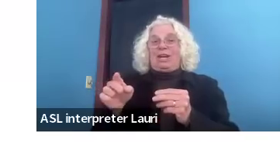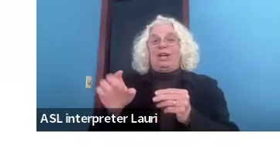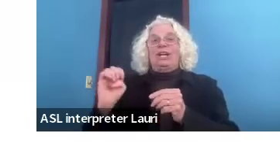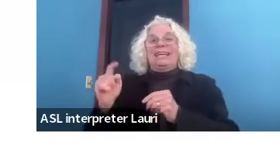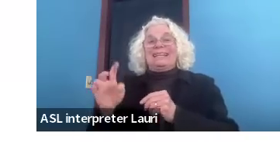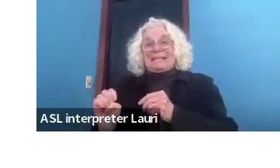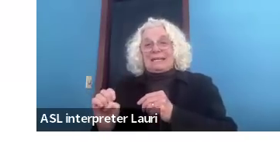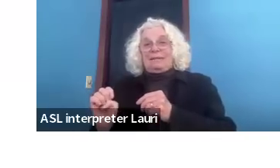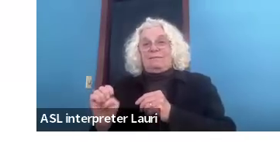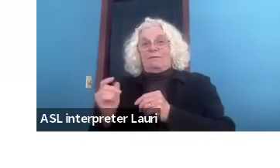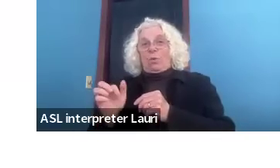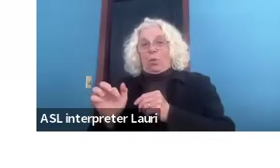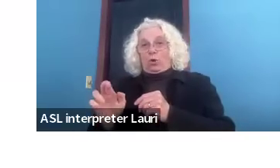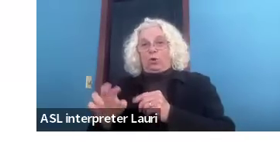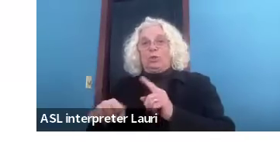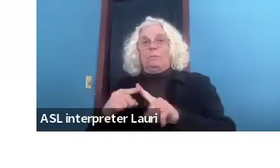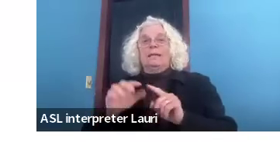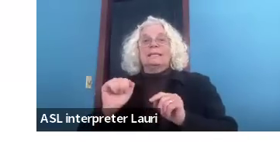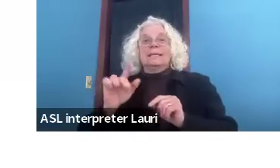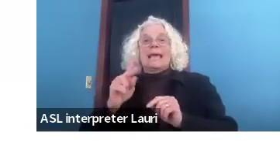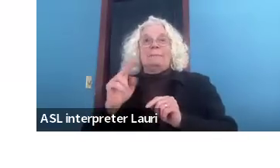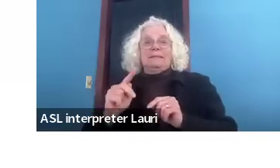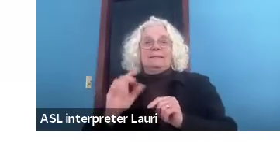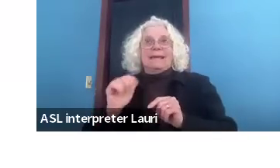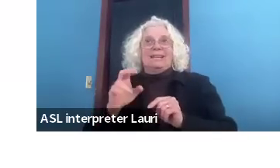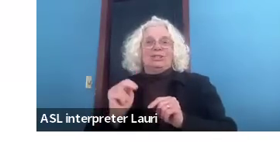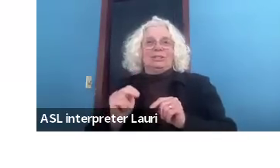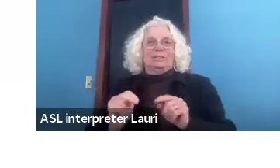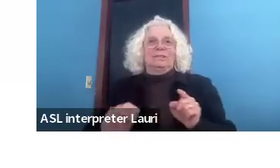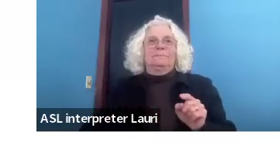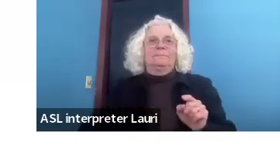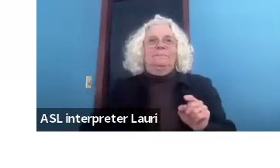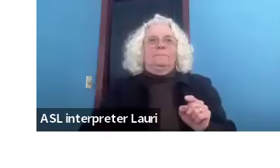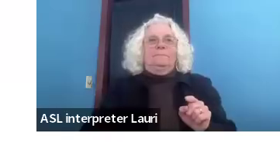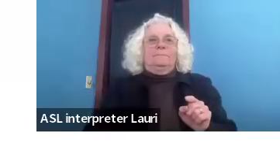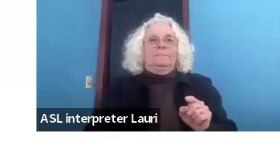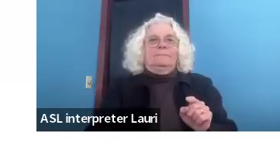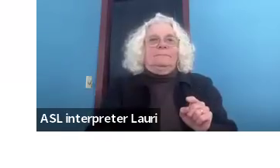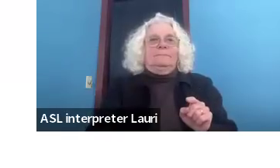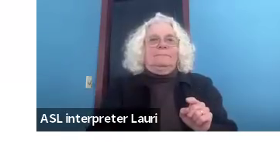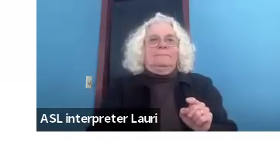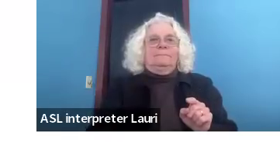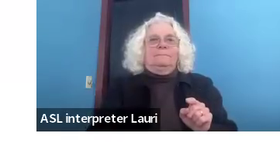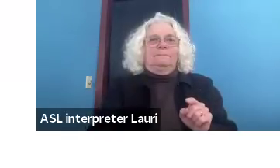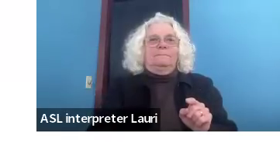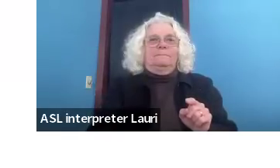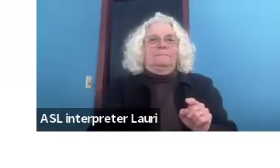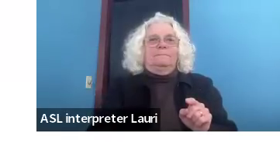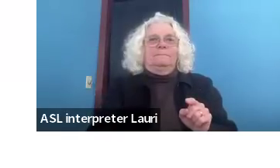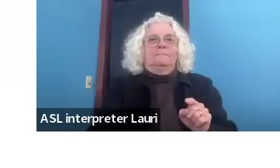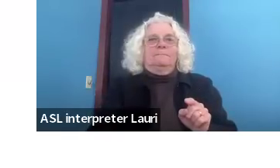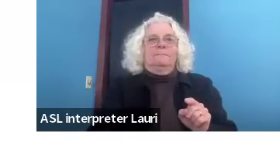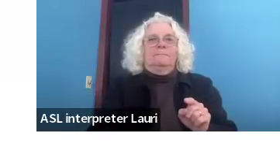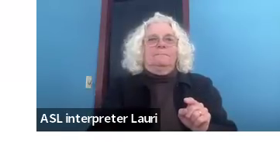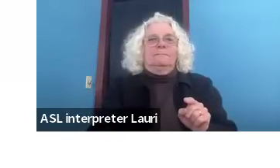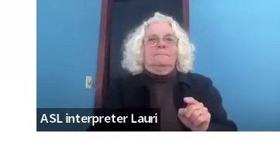orders and administrative actions are being taken place. What we did, though, is we immediately created a chart of the